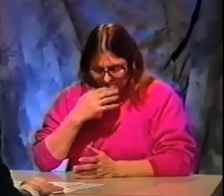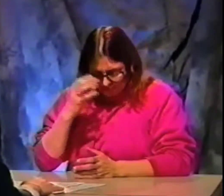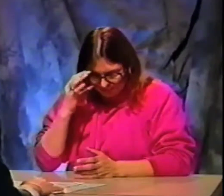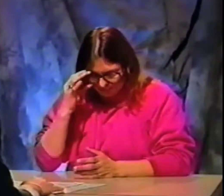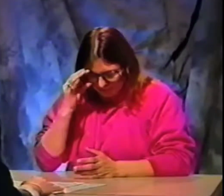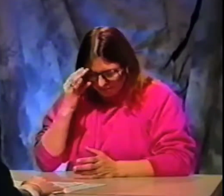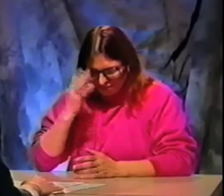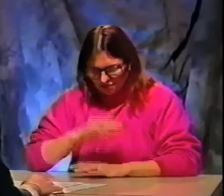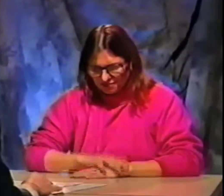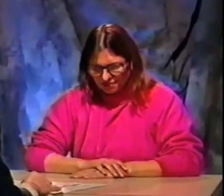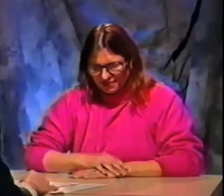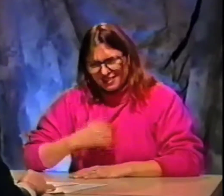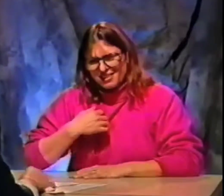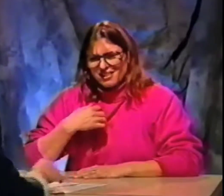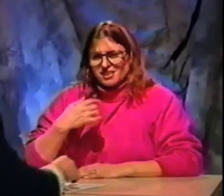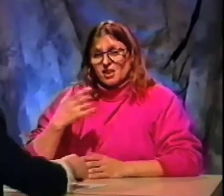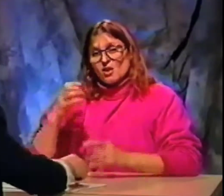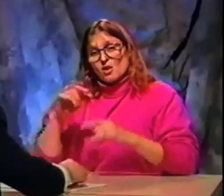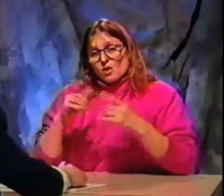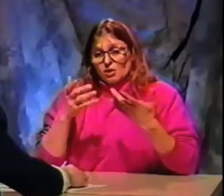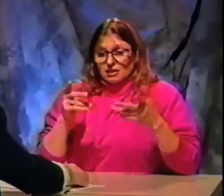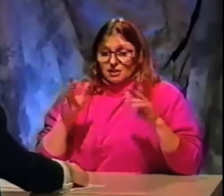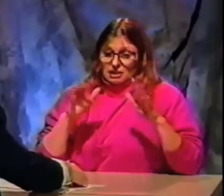that's a hard one to say. I mean,